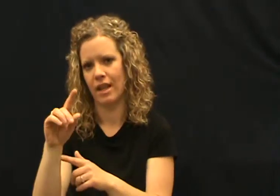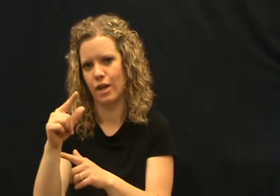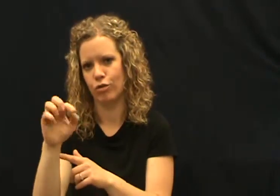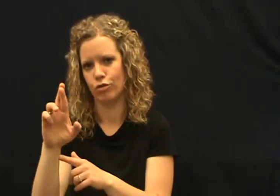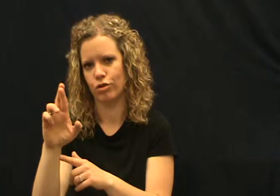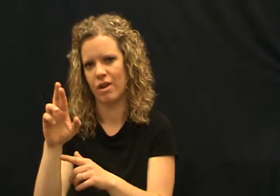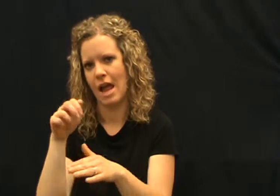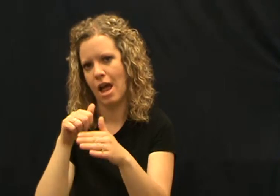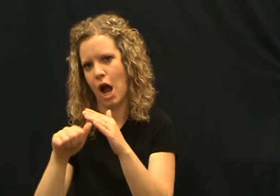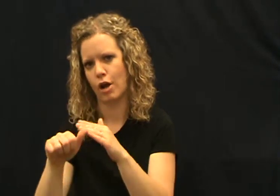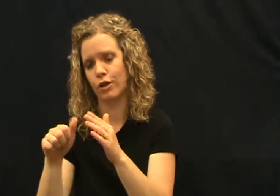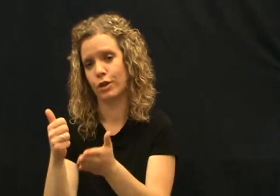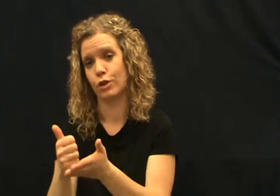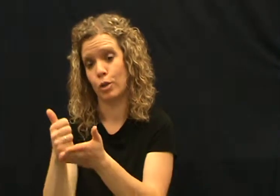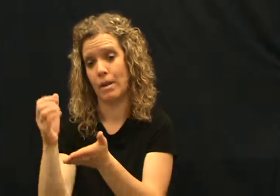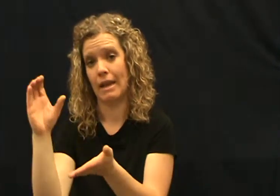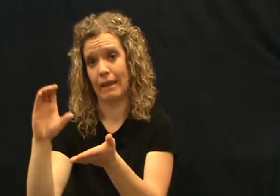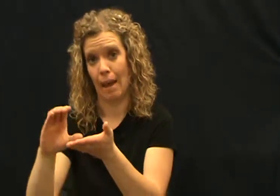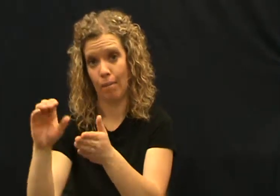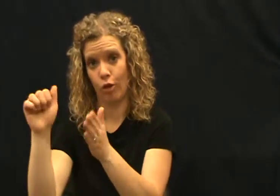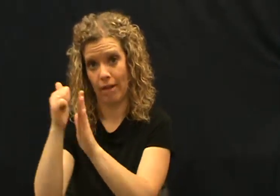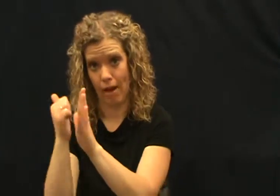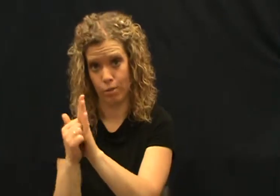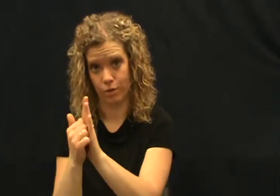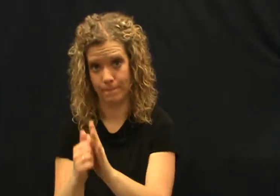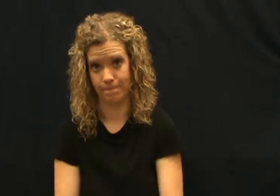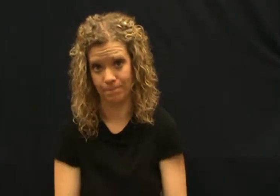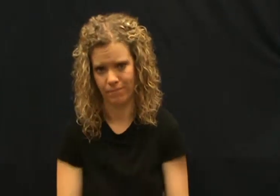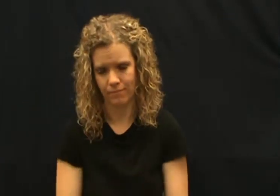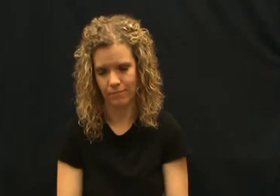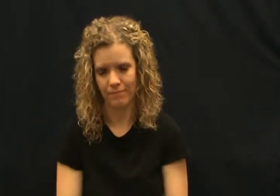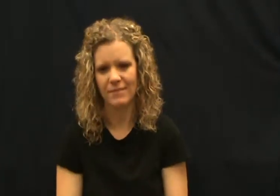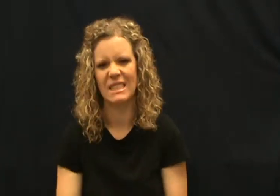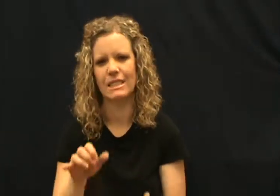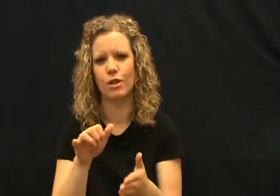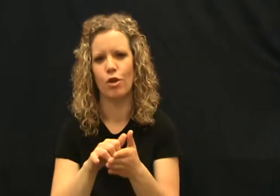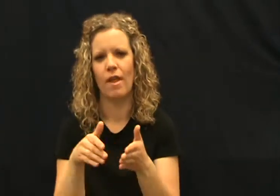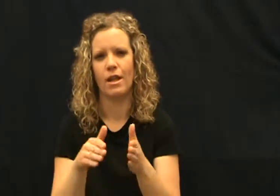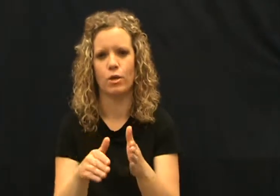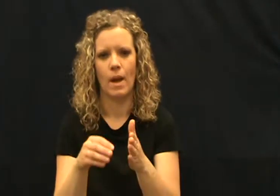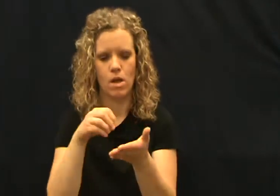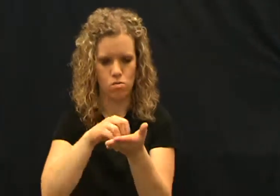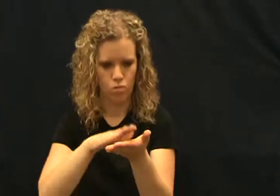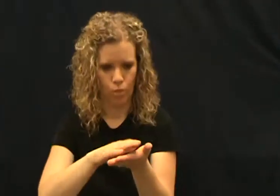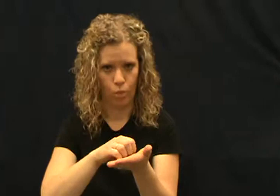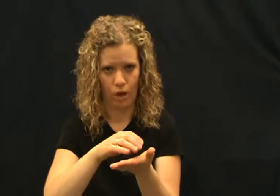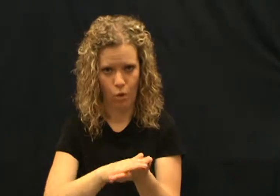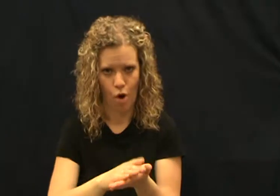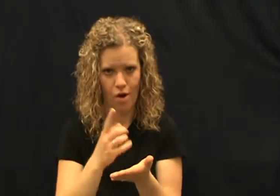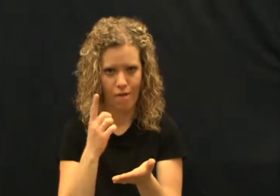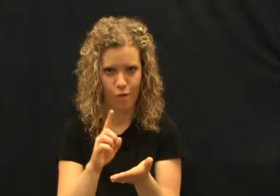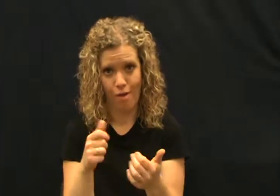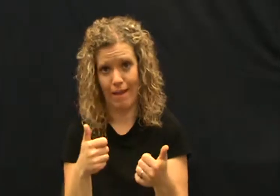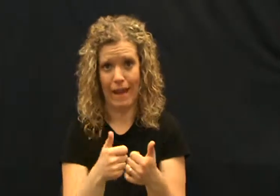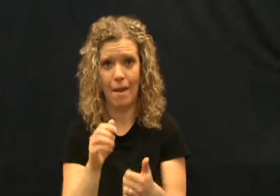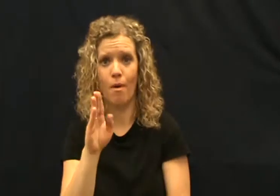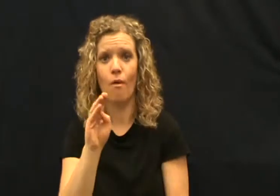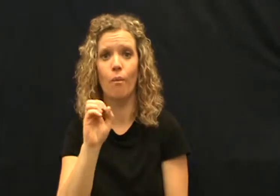capital. And that's the way we keep records in this bookkeeping game. So